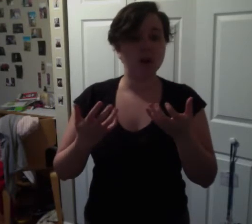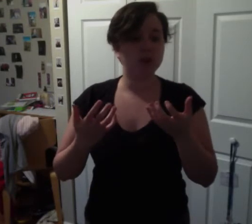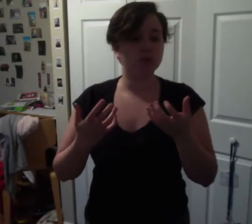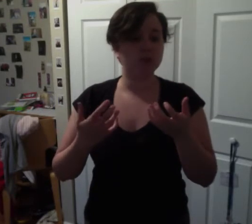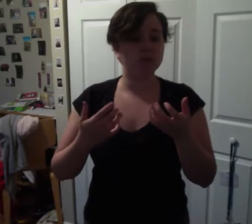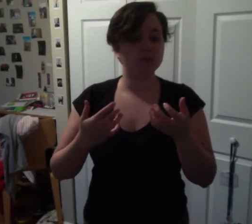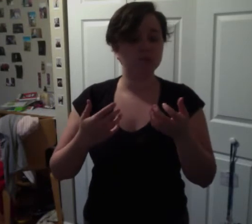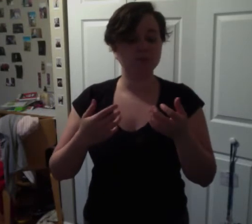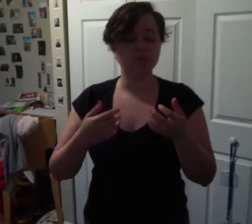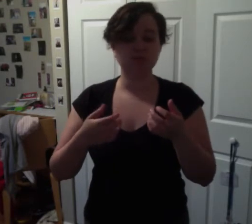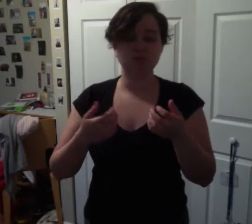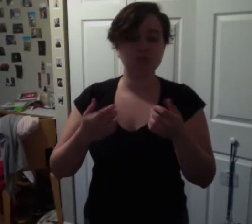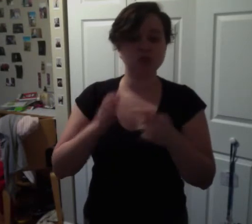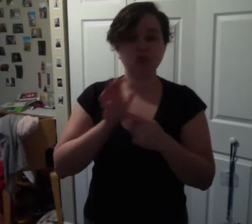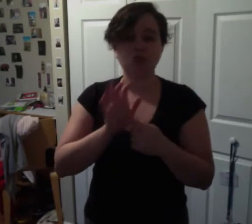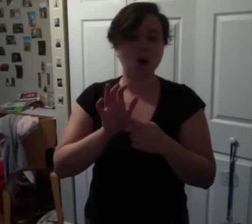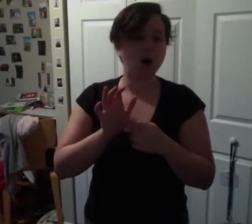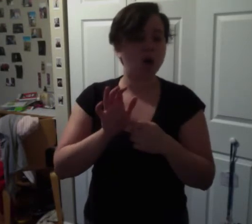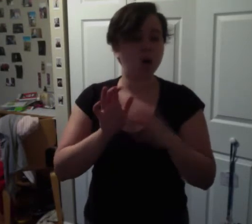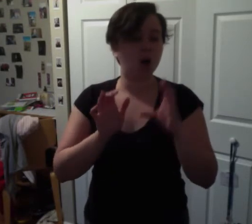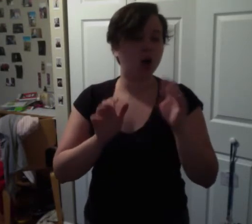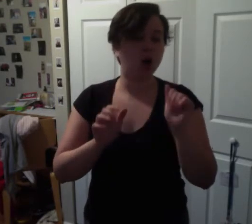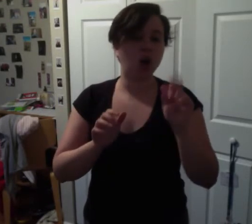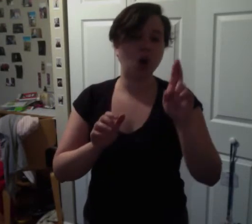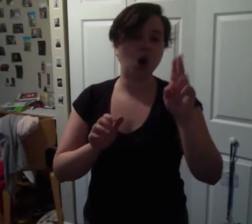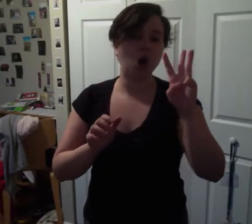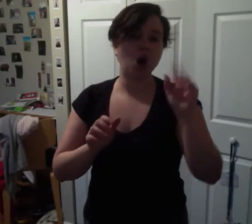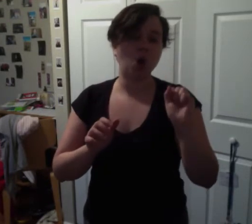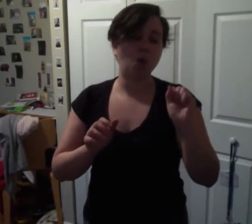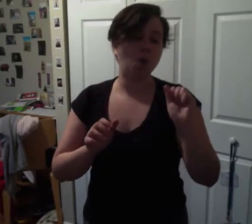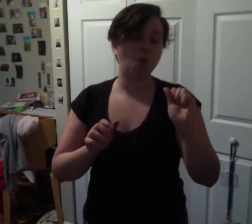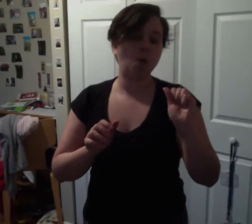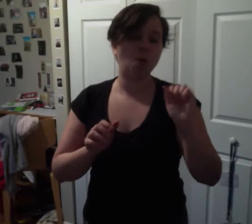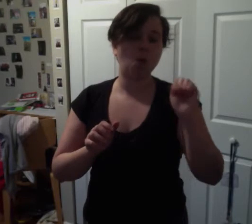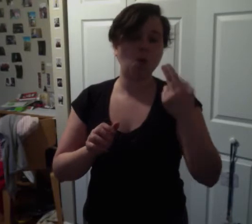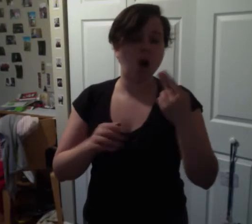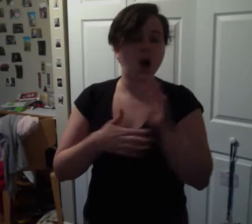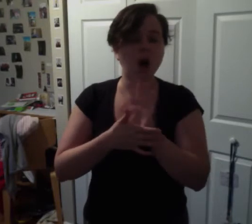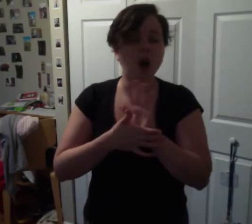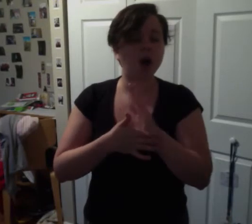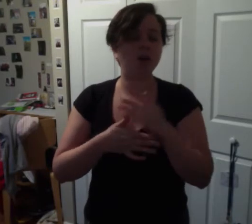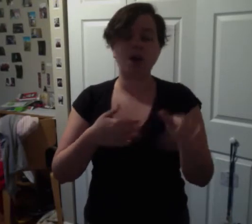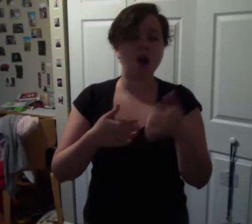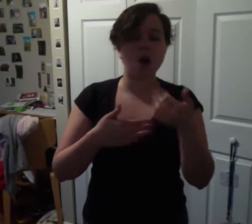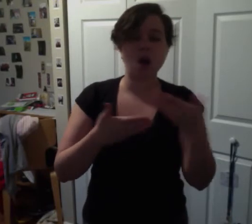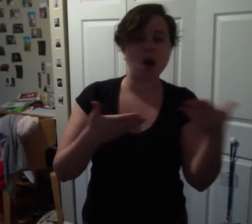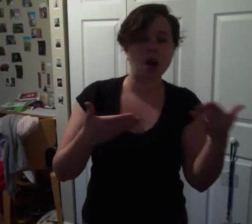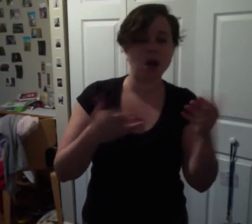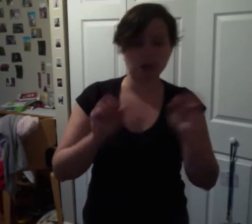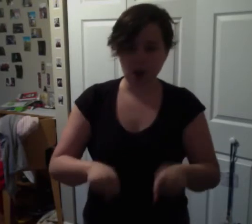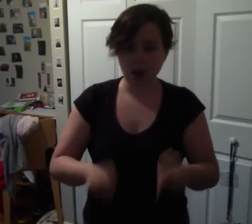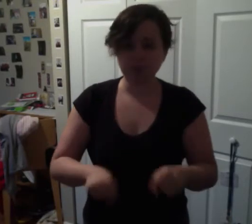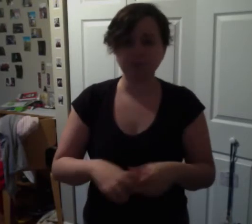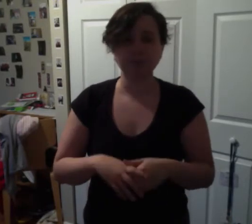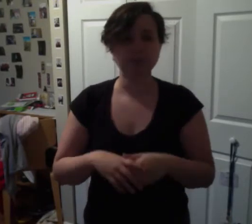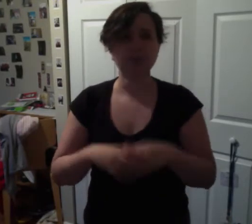could. That would be awesome. The building we soon outgrew, and we had to move to a larger space.